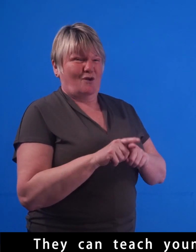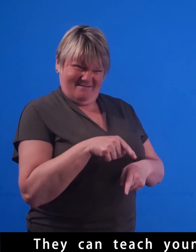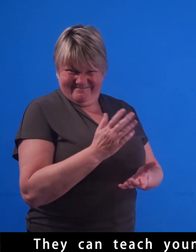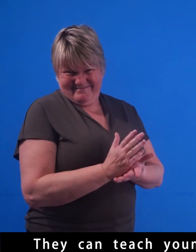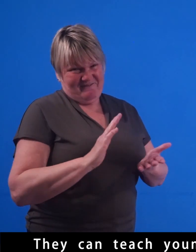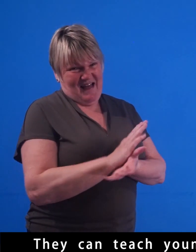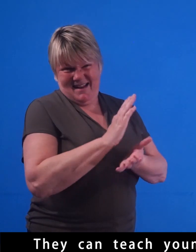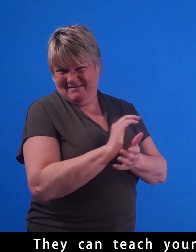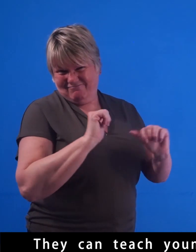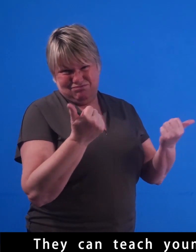fun.